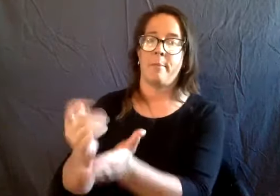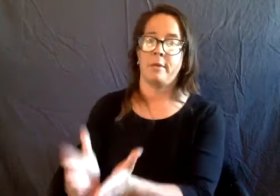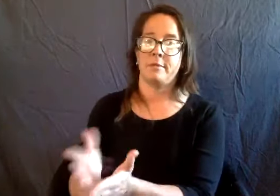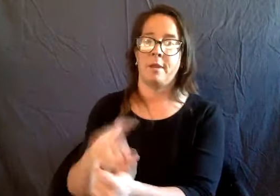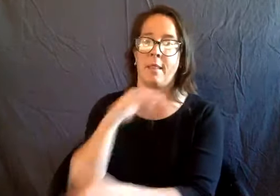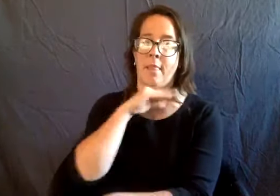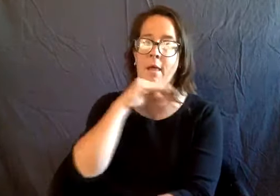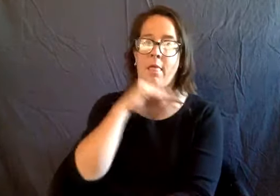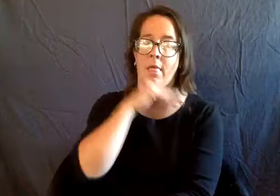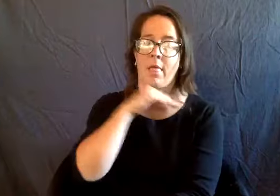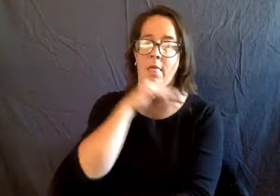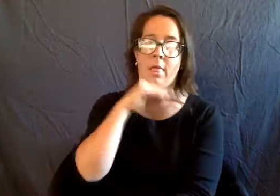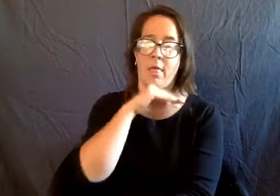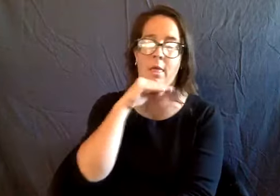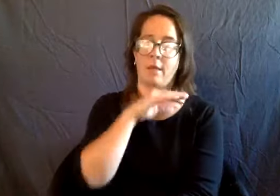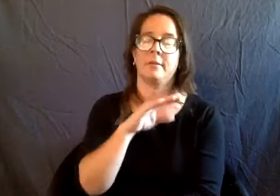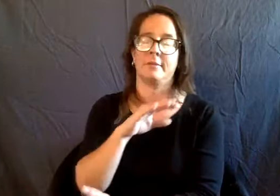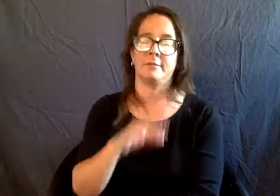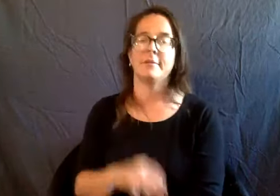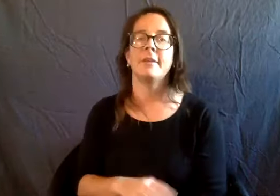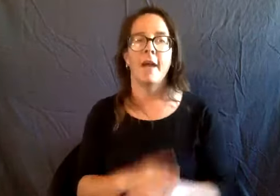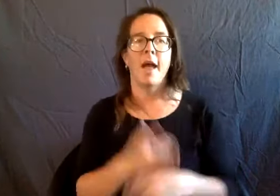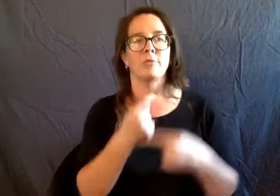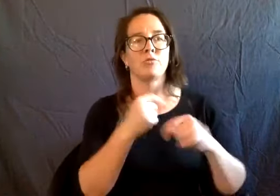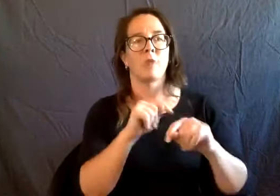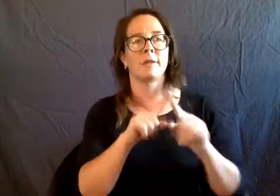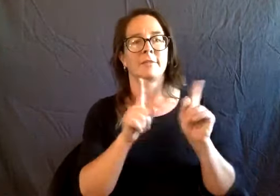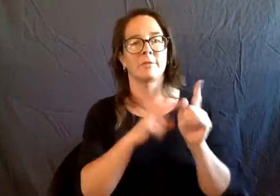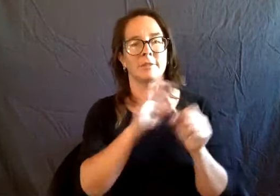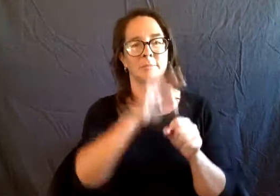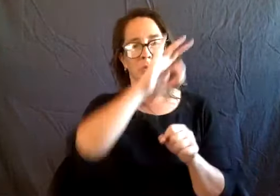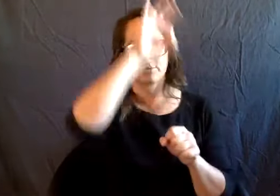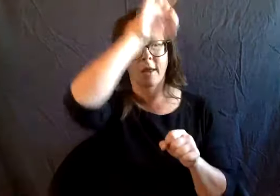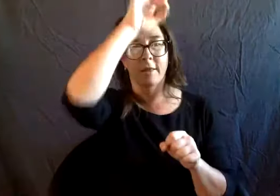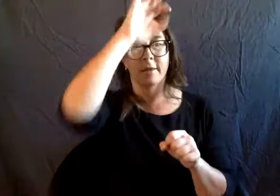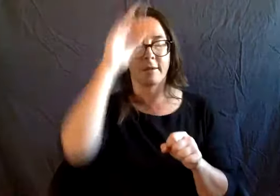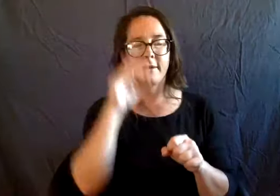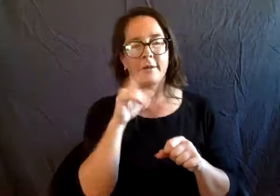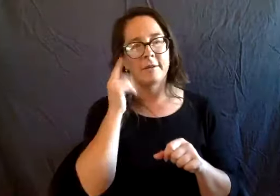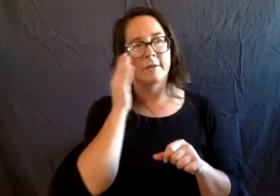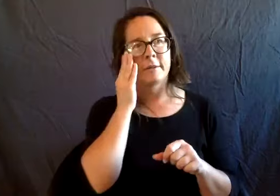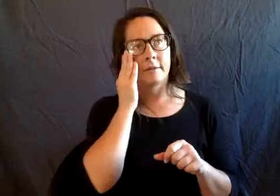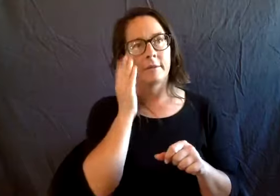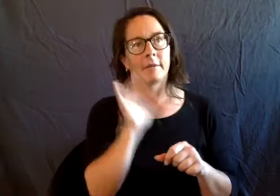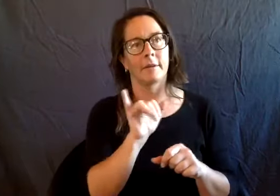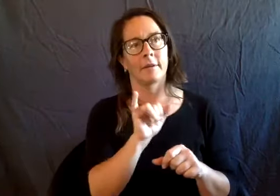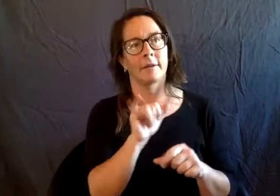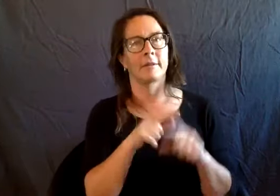tried some Eastern spirituality, and I was just a dilettante at it. It wasn't even worth the try.